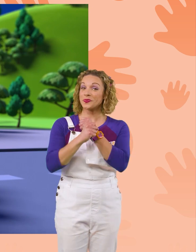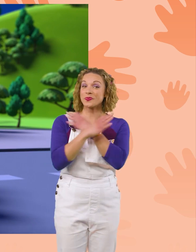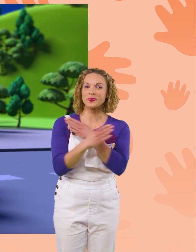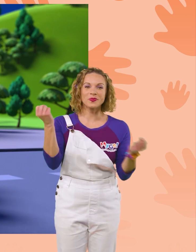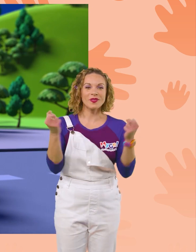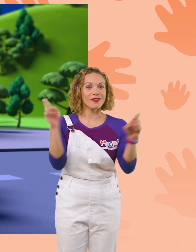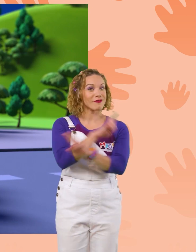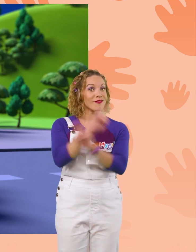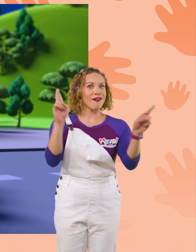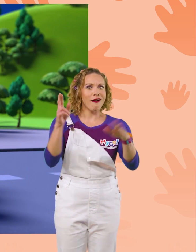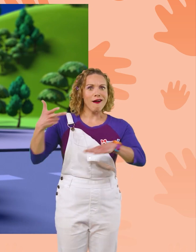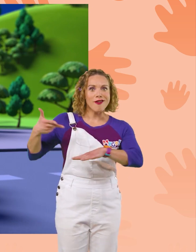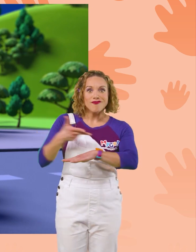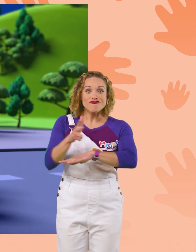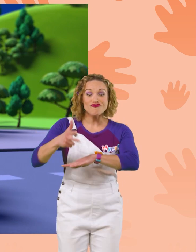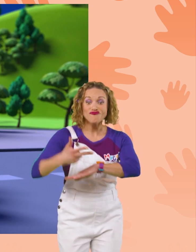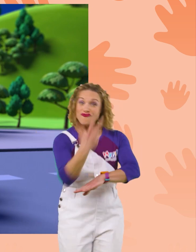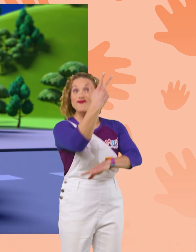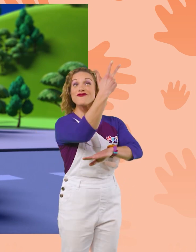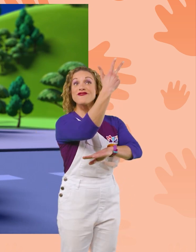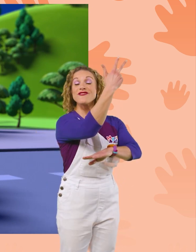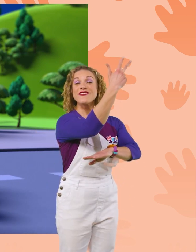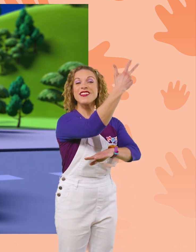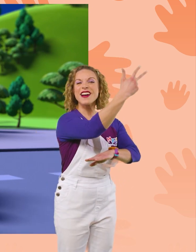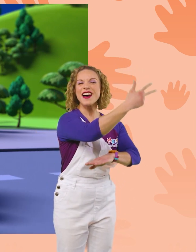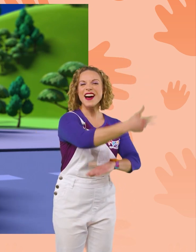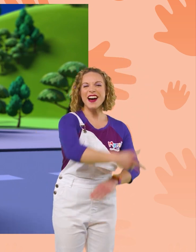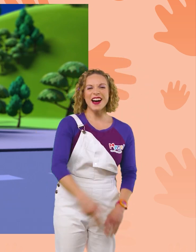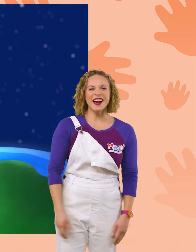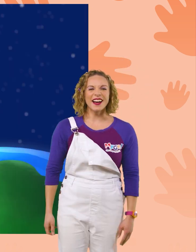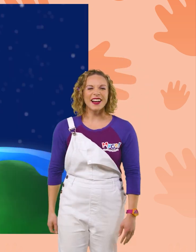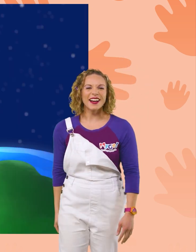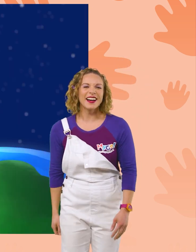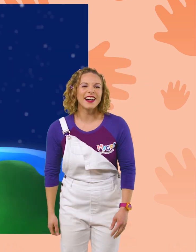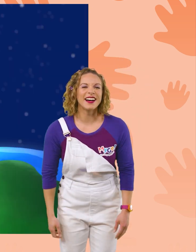The Blippi Mobile is ready to blast off for adventure.